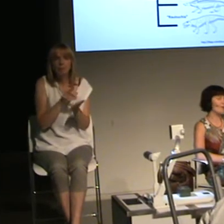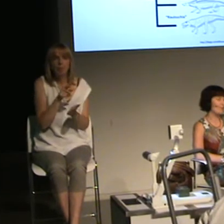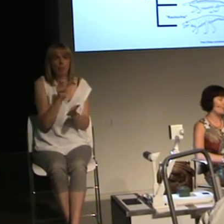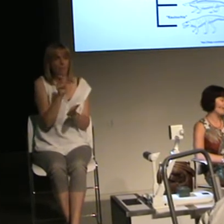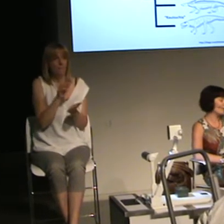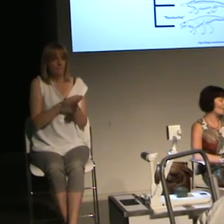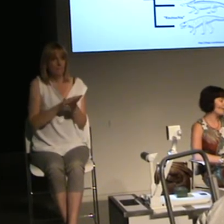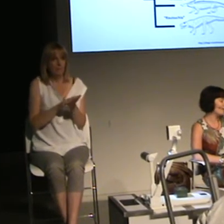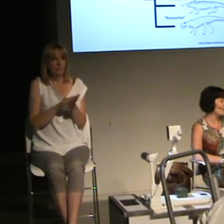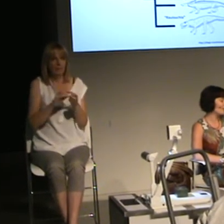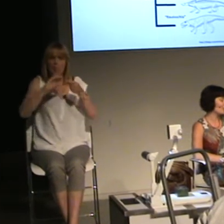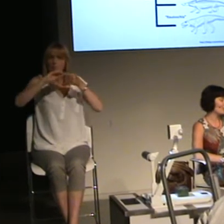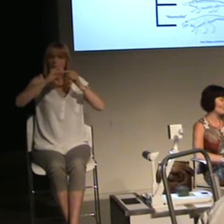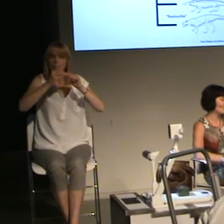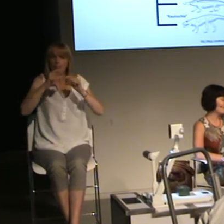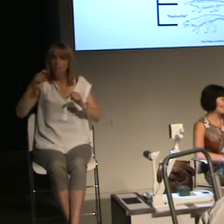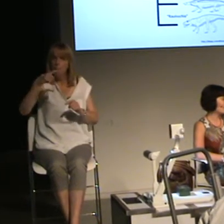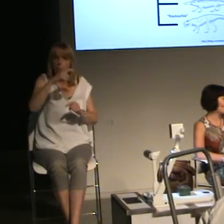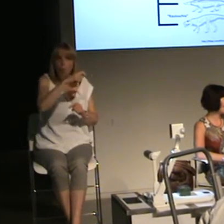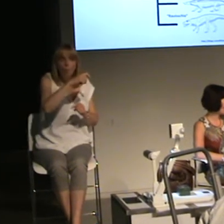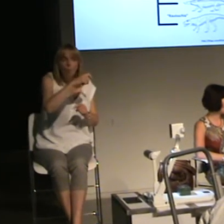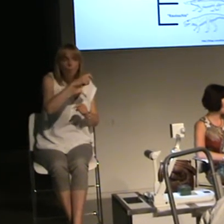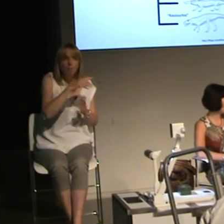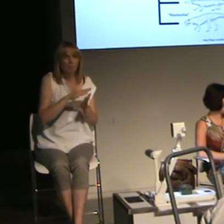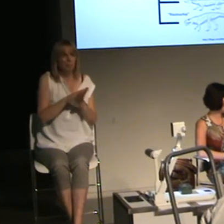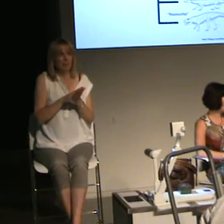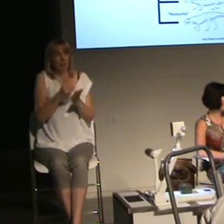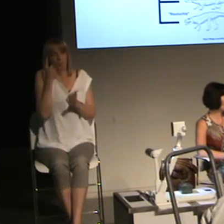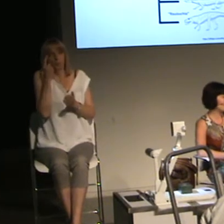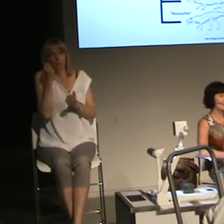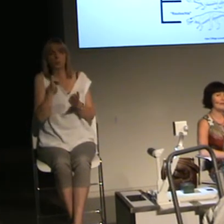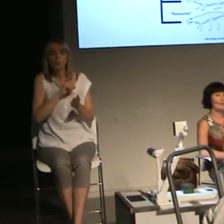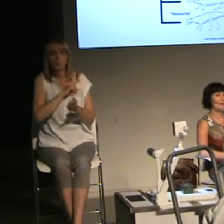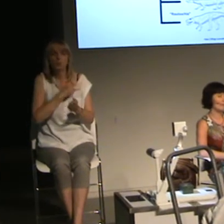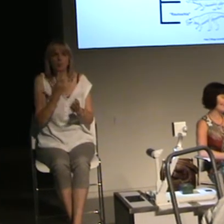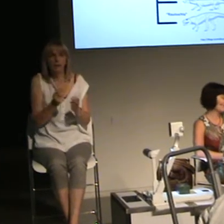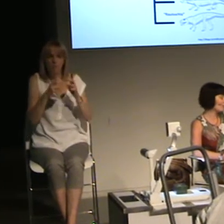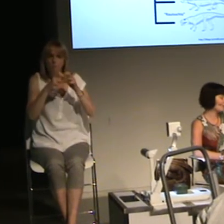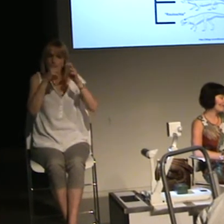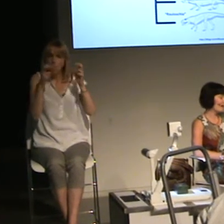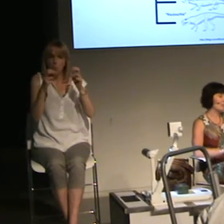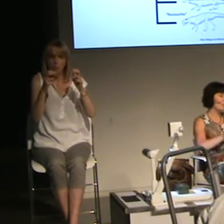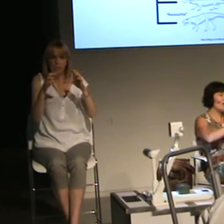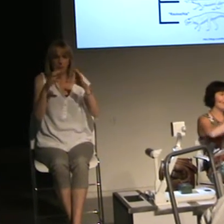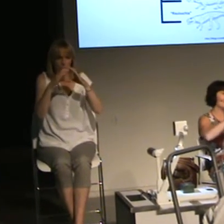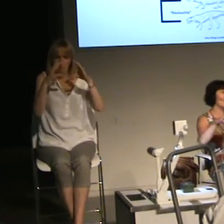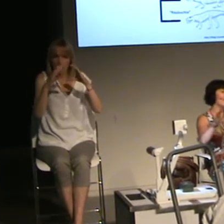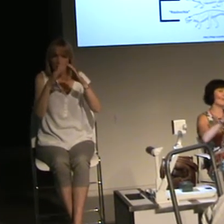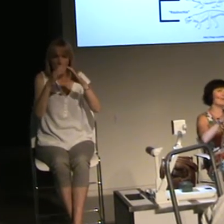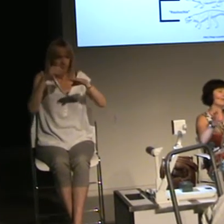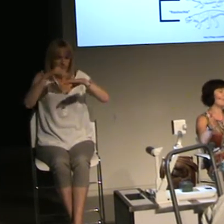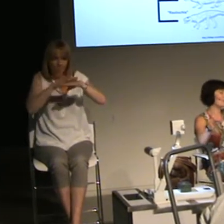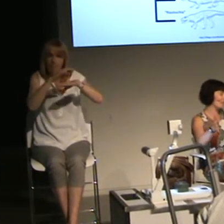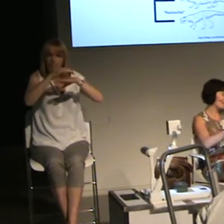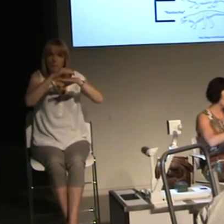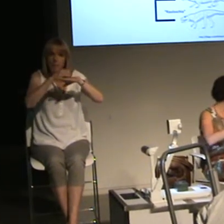pebble worm, and I think it's a reference to the bony plates in the skin, looking a little bit like pebbles, and worm indicating